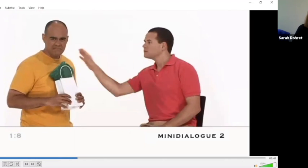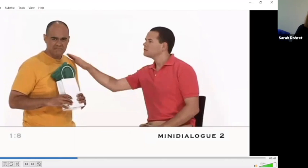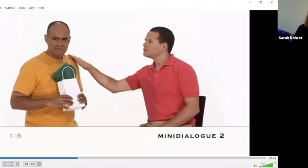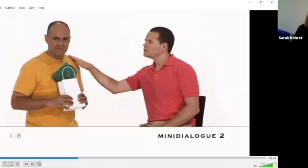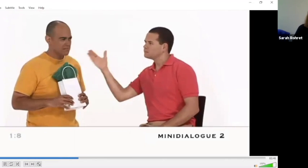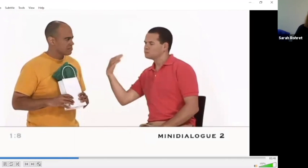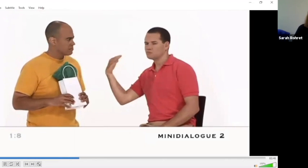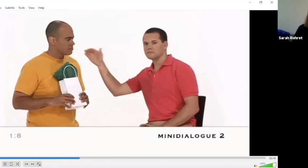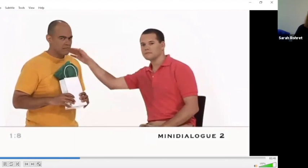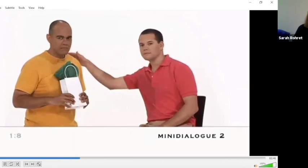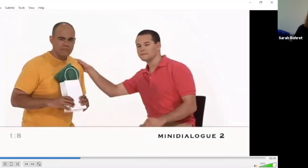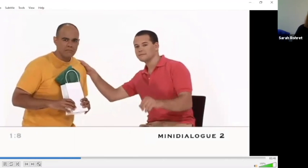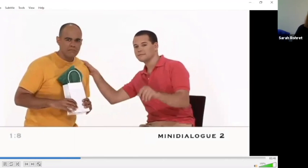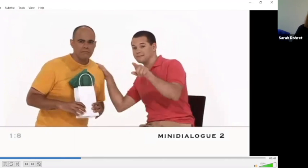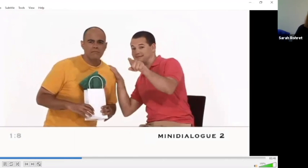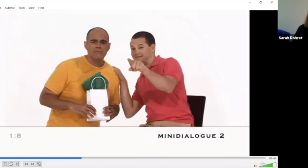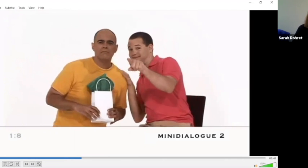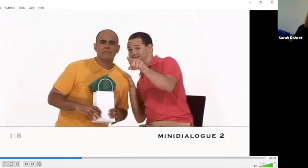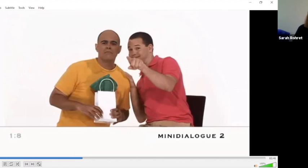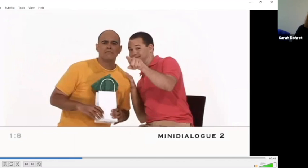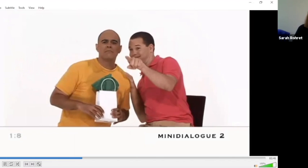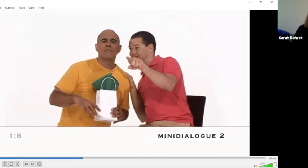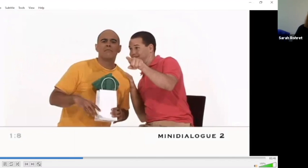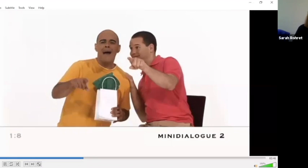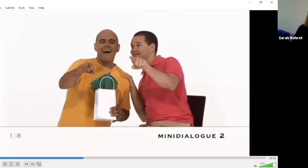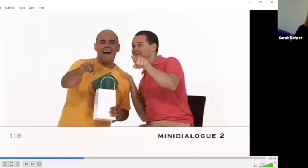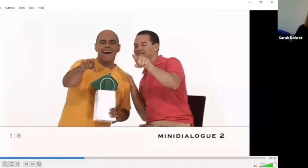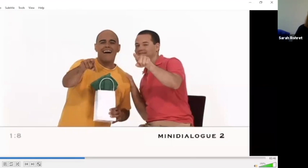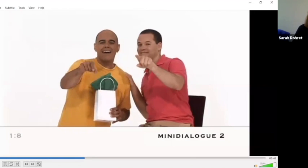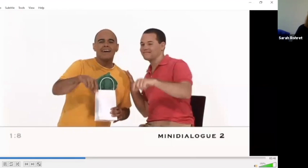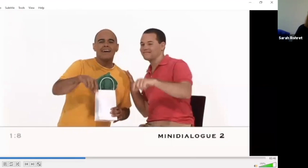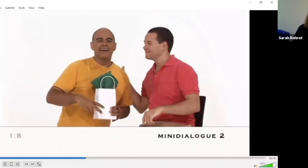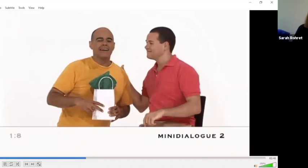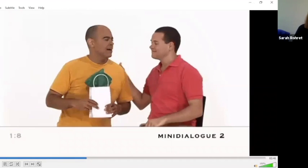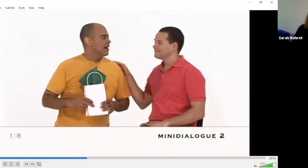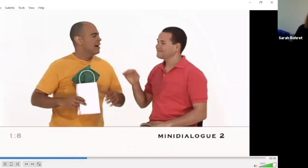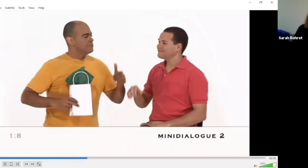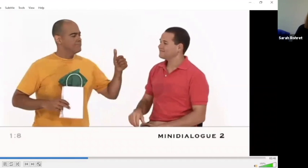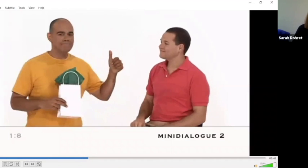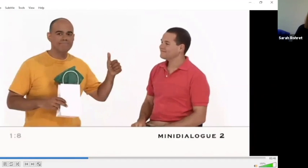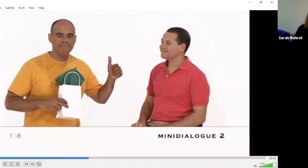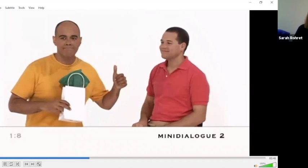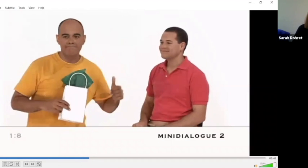Did you see the colors? You did it very fast. Yeah, he did it very fast.